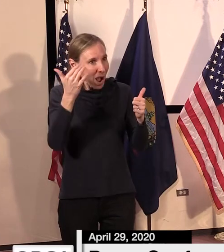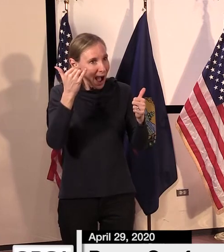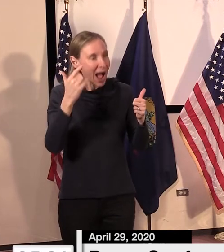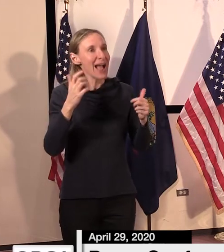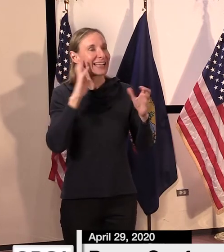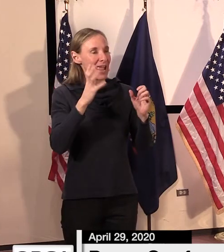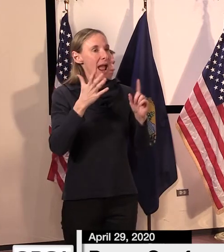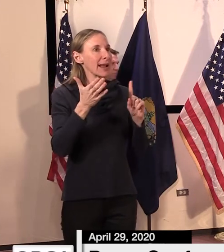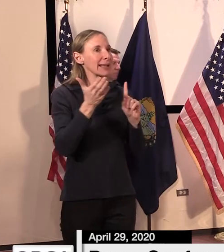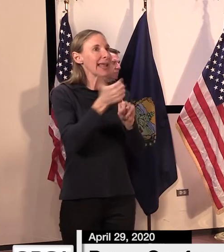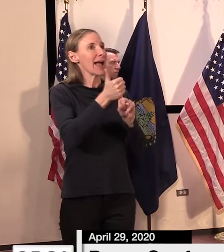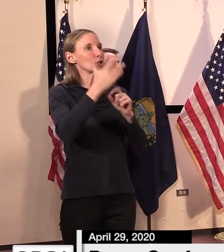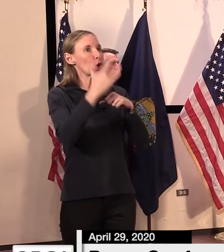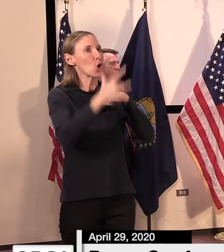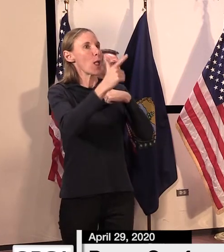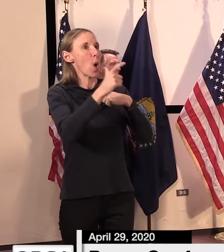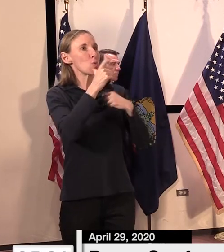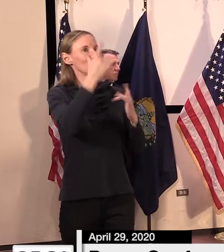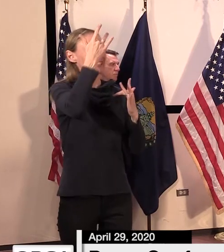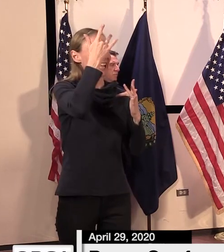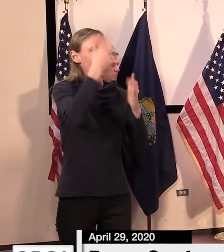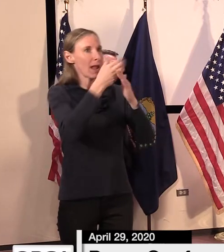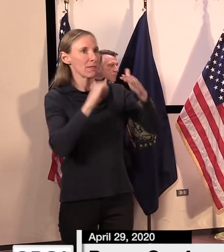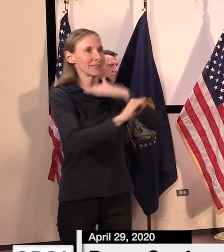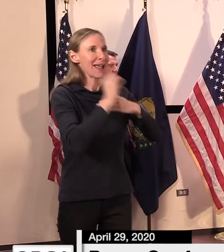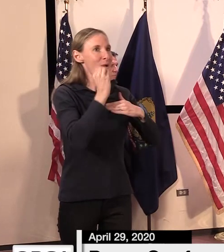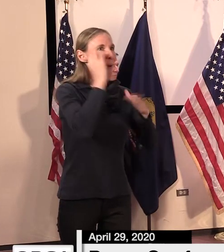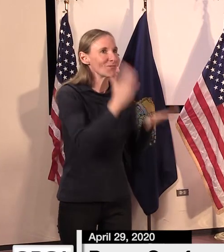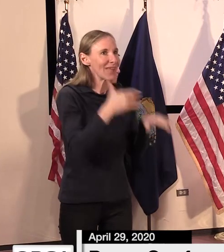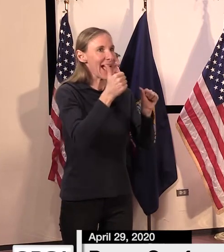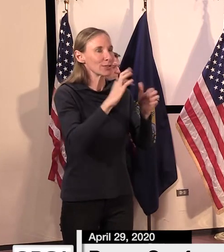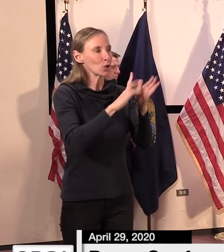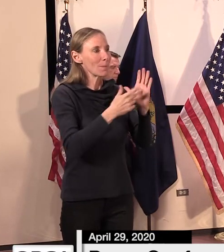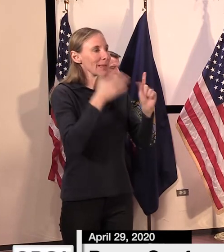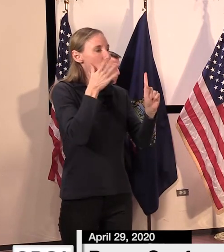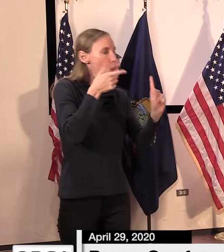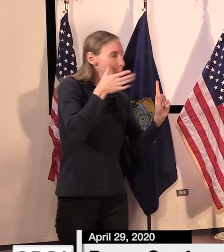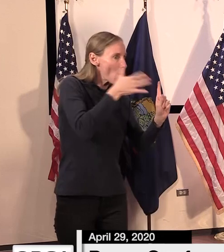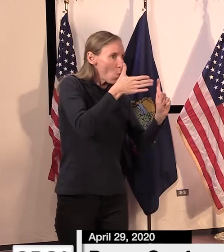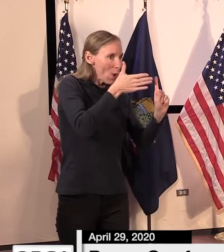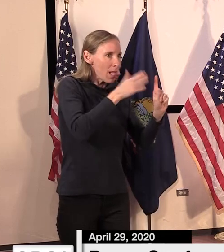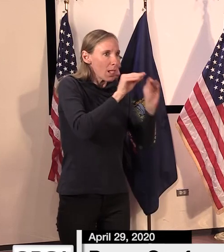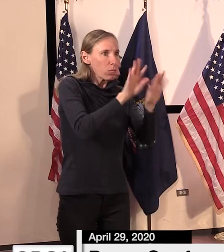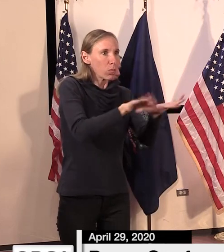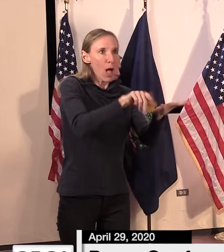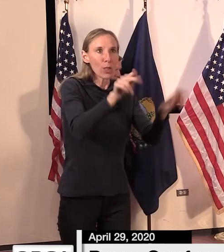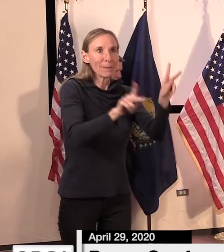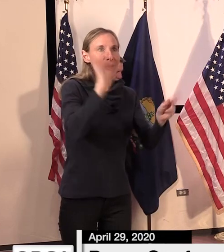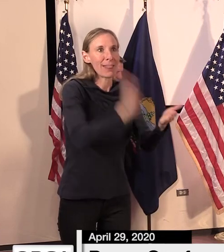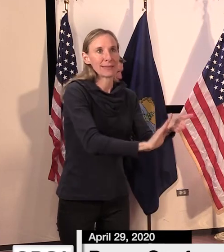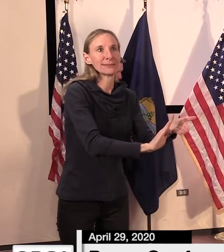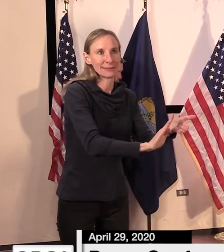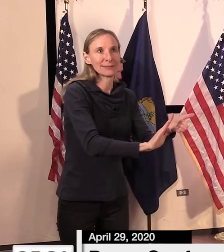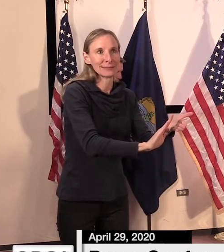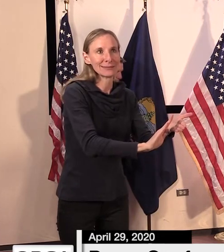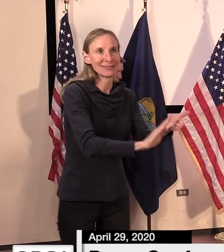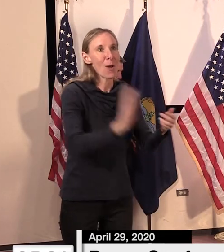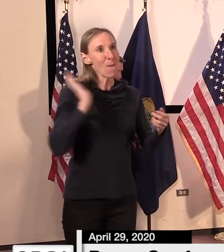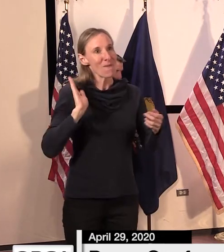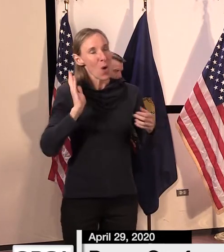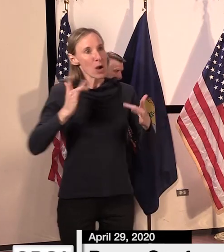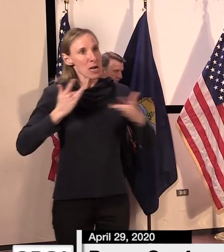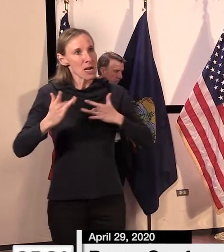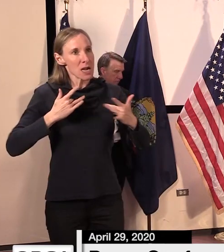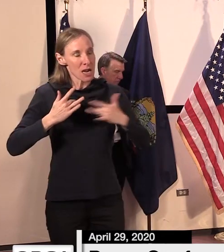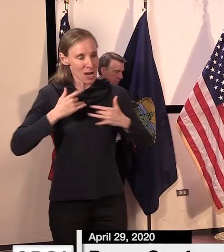initial experience with the virus is much more limited and hampered and dampened down, if you will. And